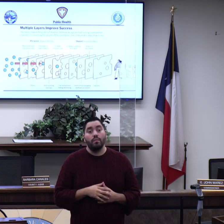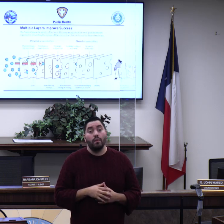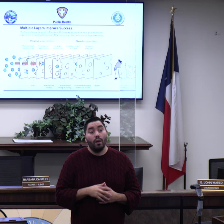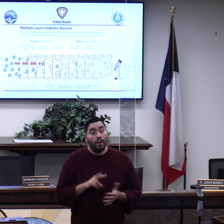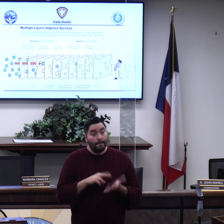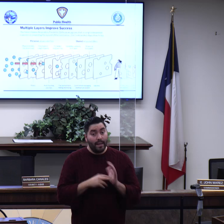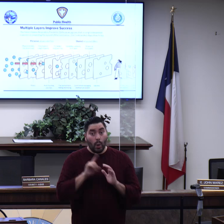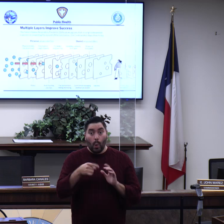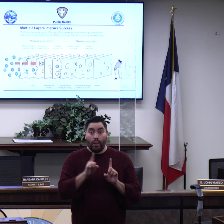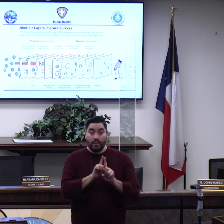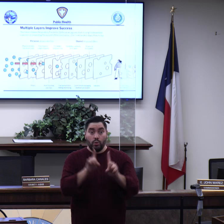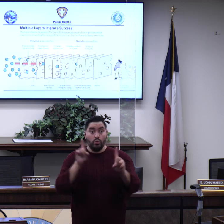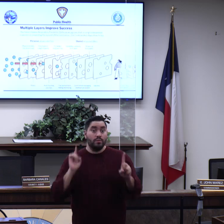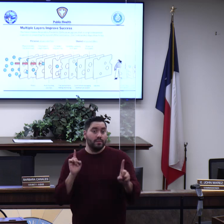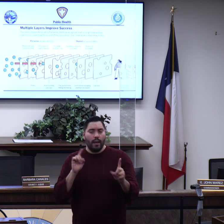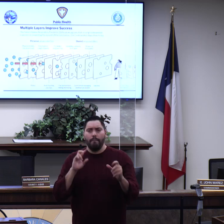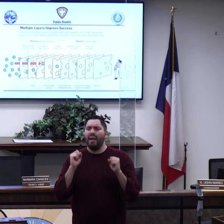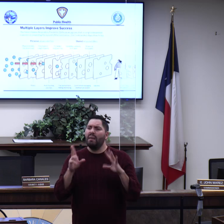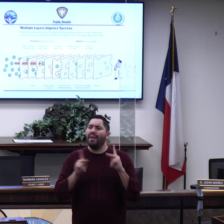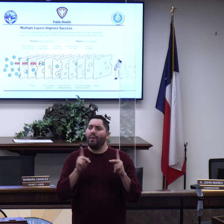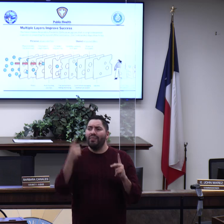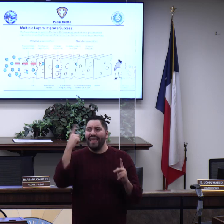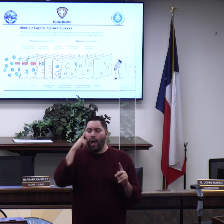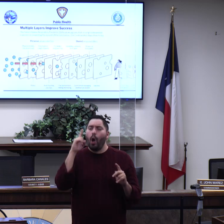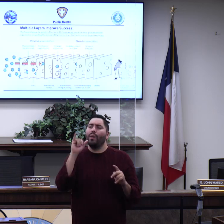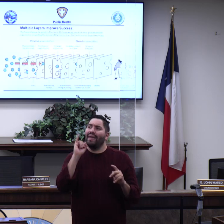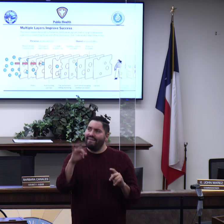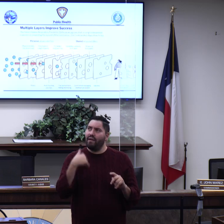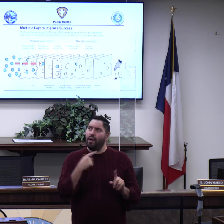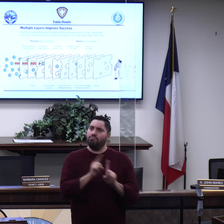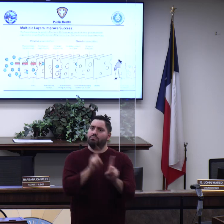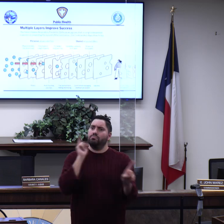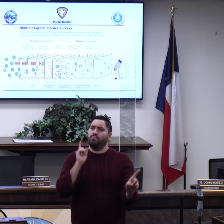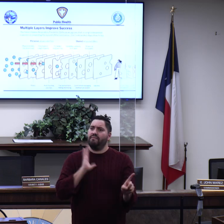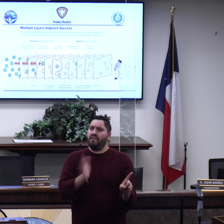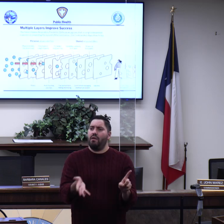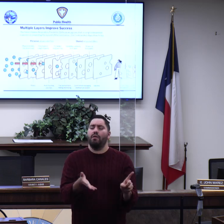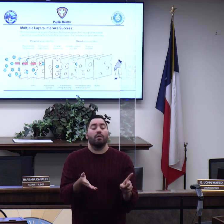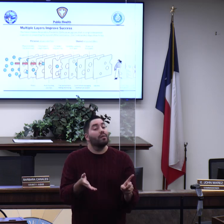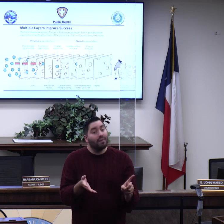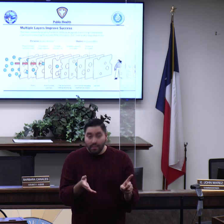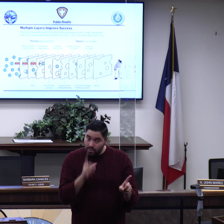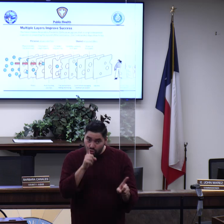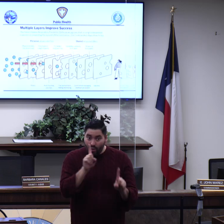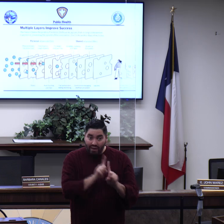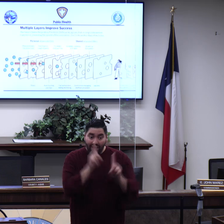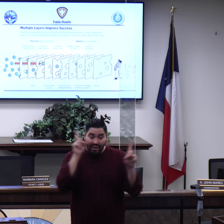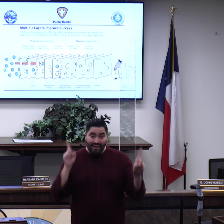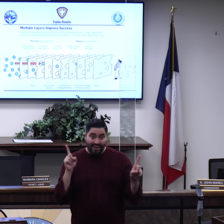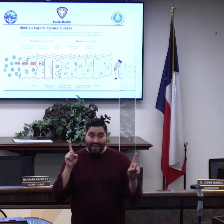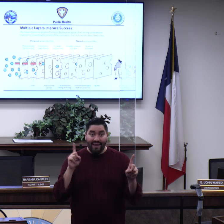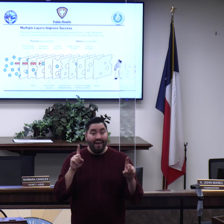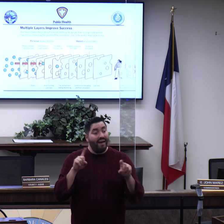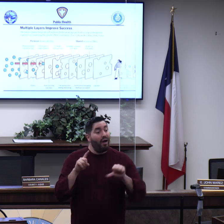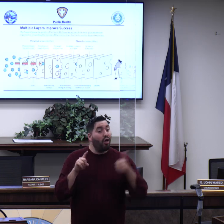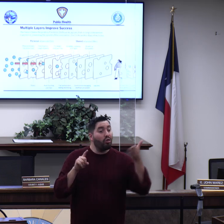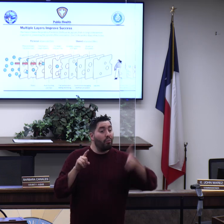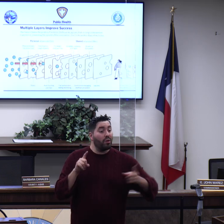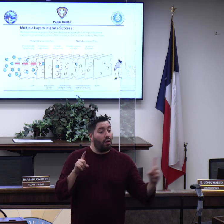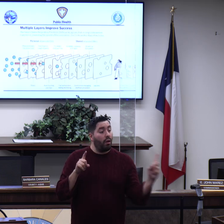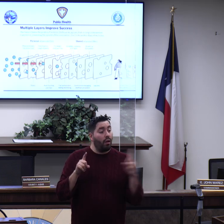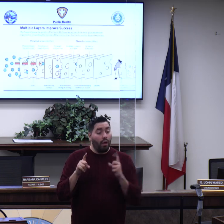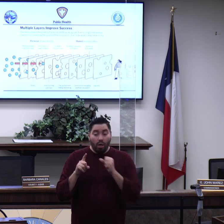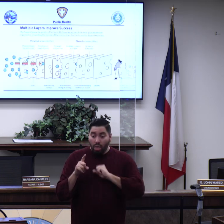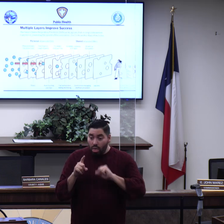social distance. So some people think if I social distance, I'll be fine. But you're trying to social distance and somebody else comes right on top of you and they